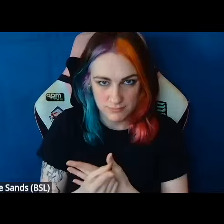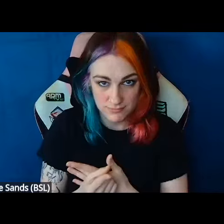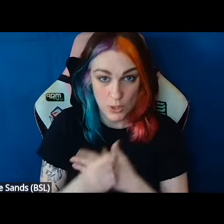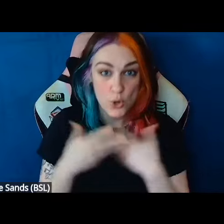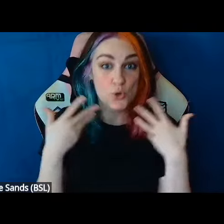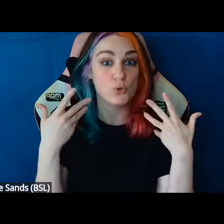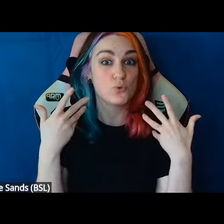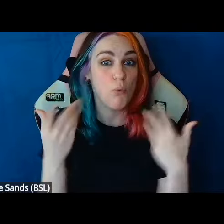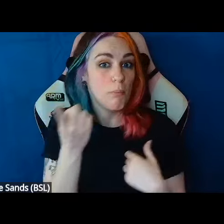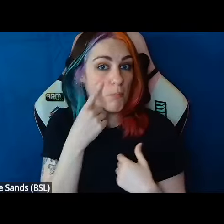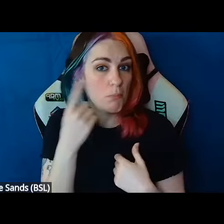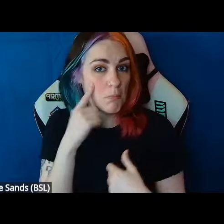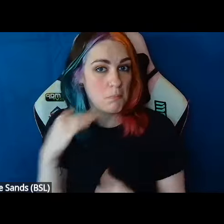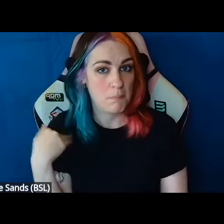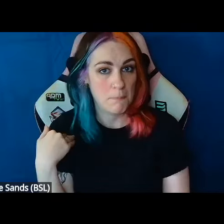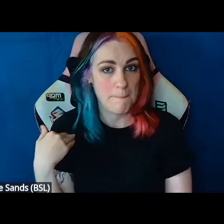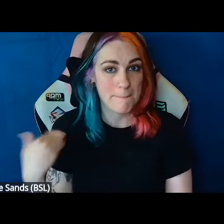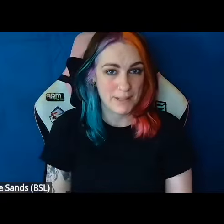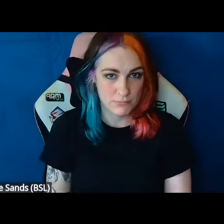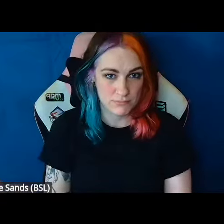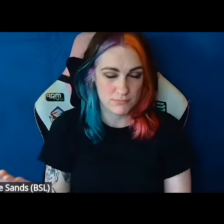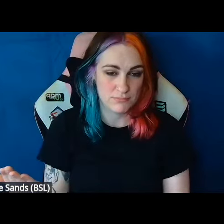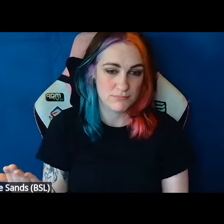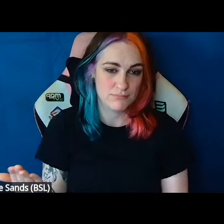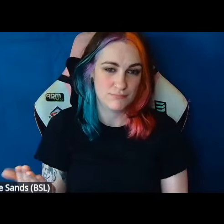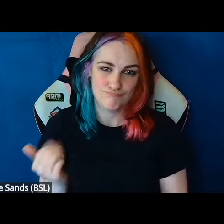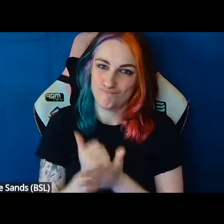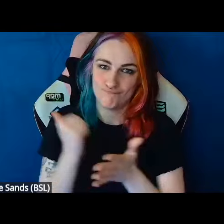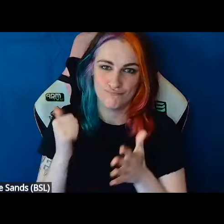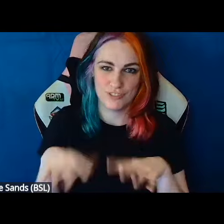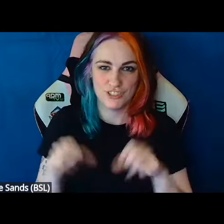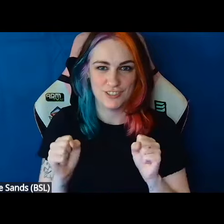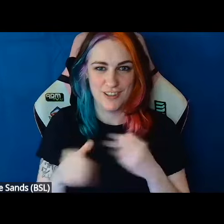let's check it out. Fantastic way to start the day.